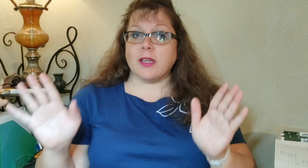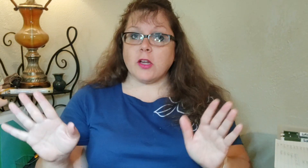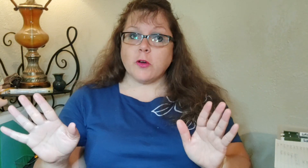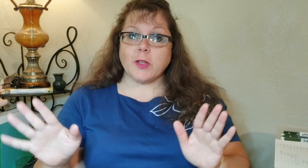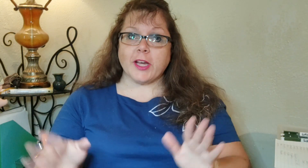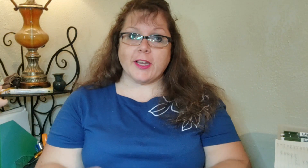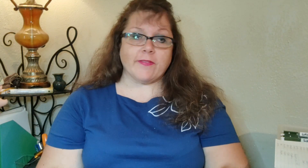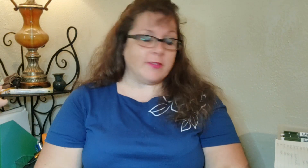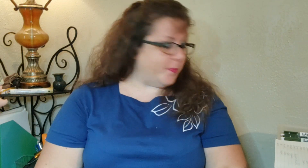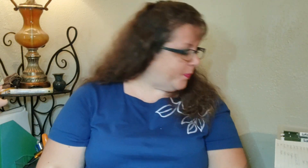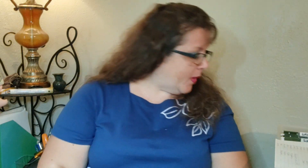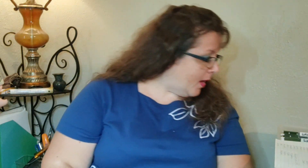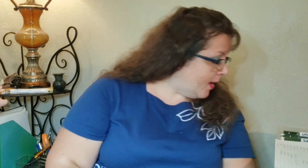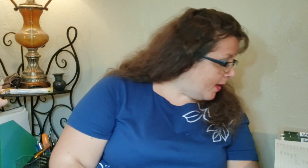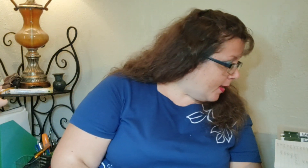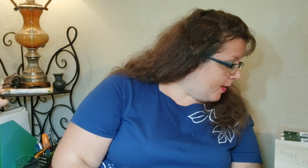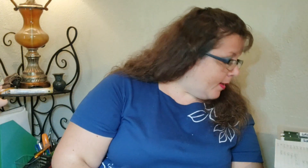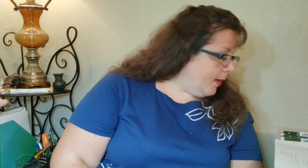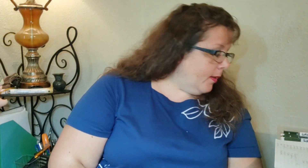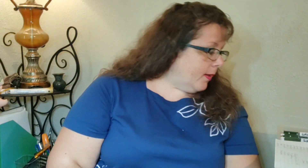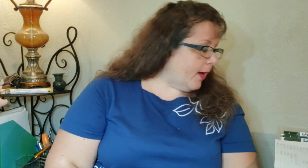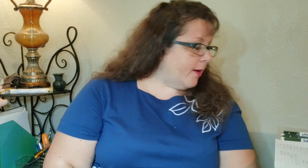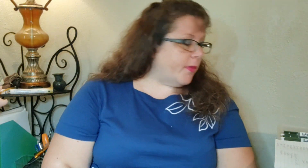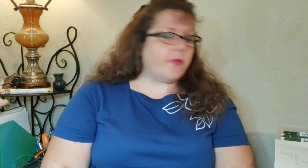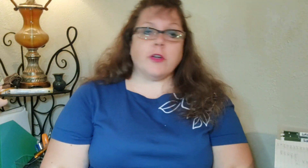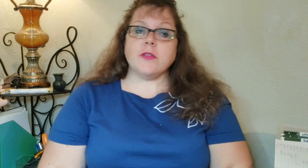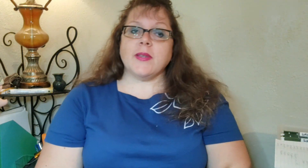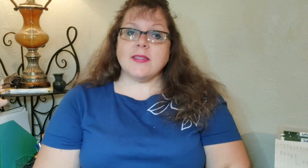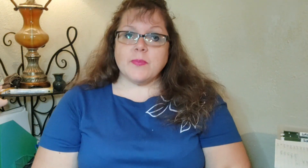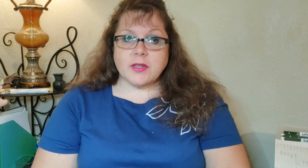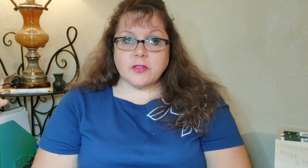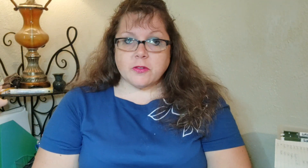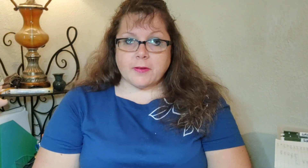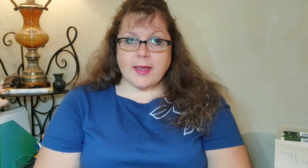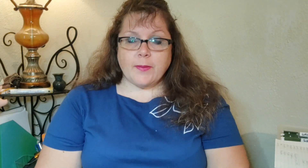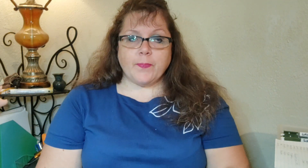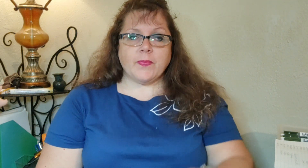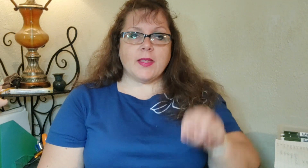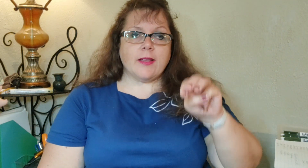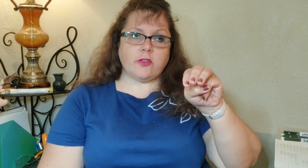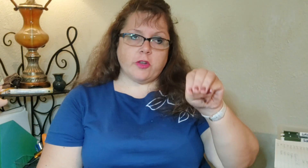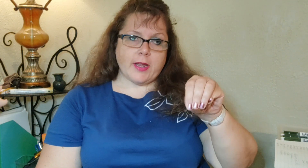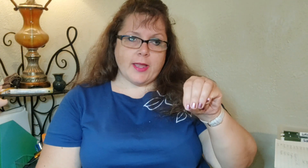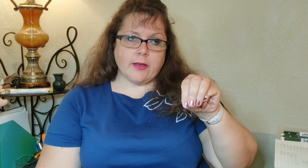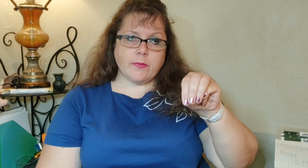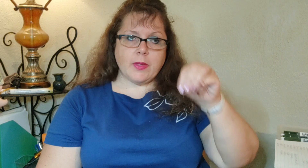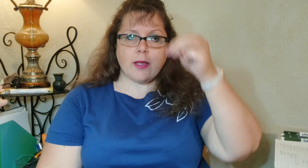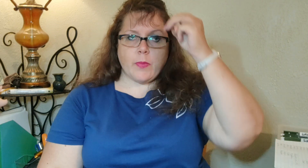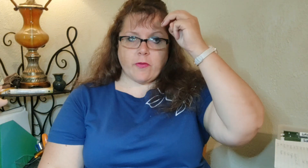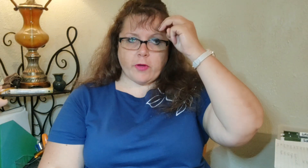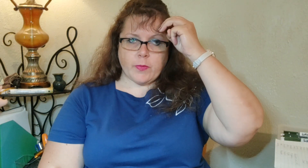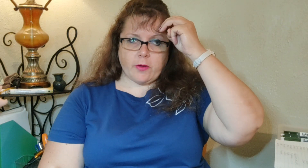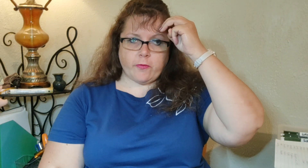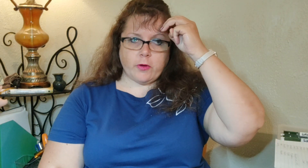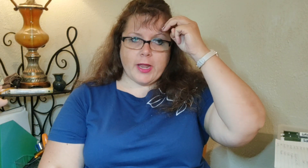not a whole lot of them. The first one is mystery. It's your M, but from your